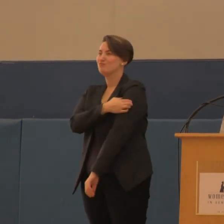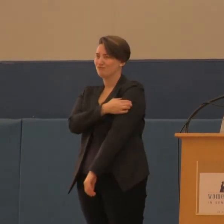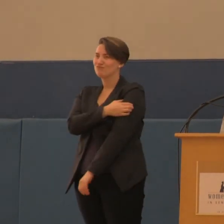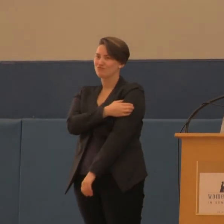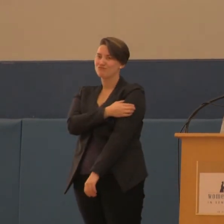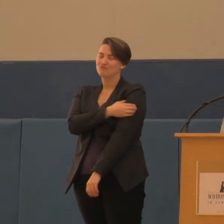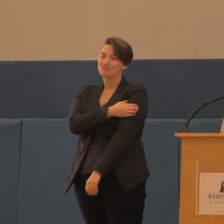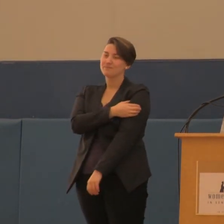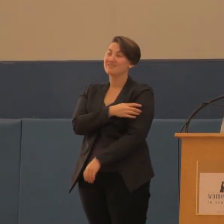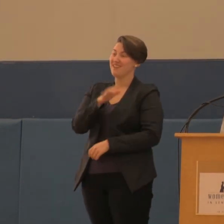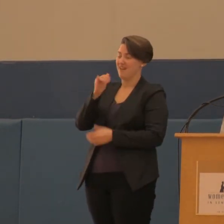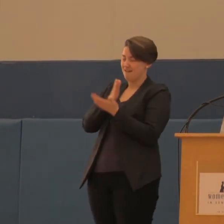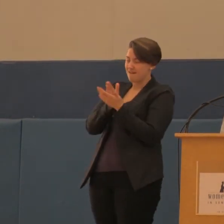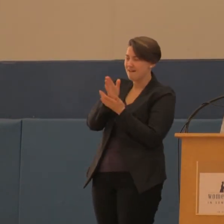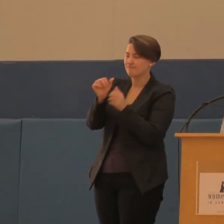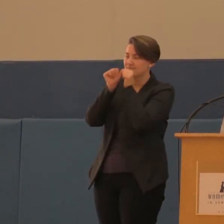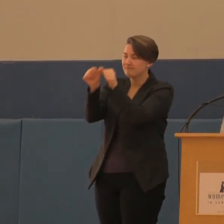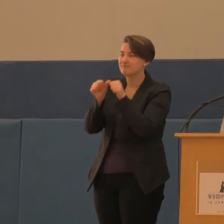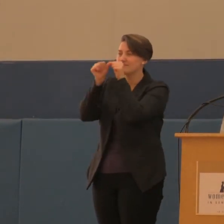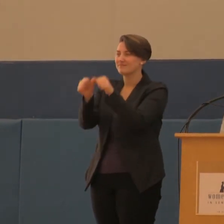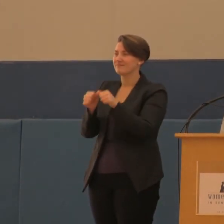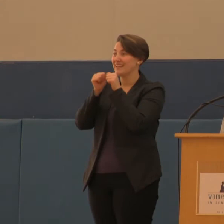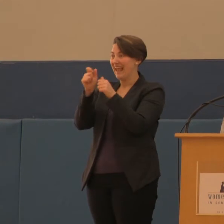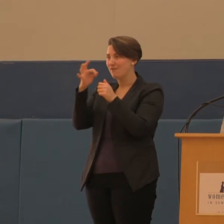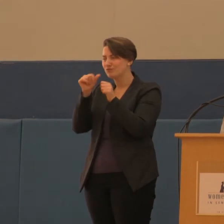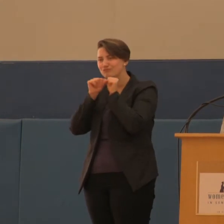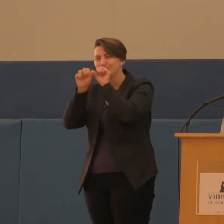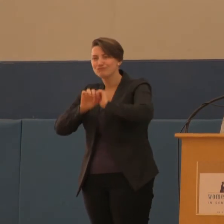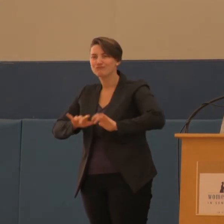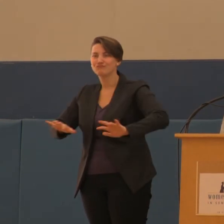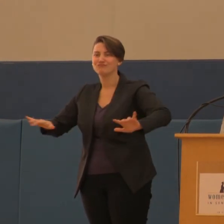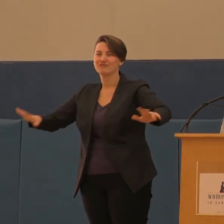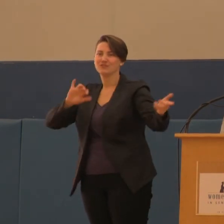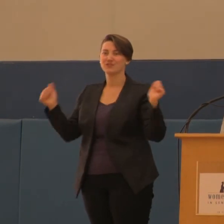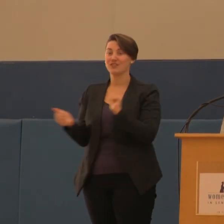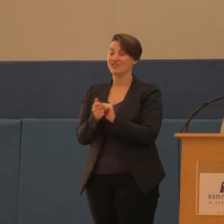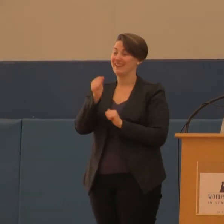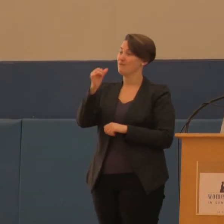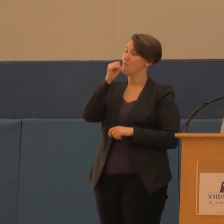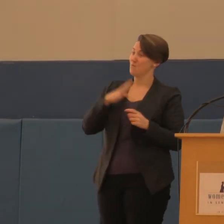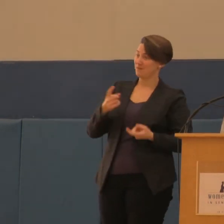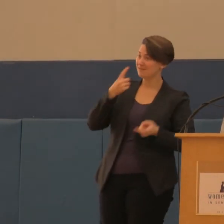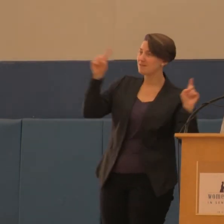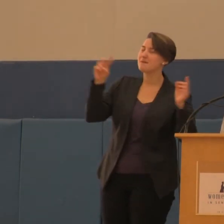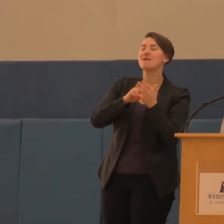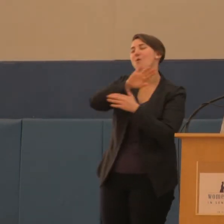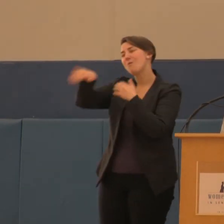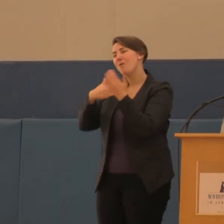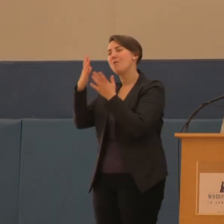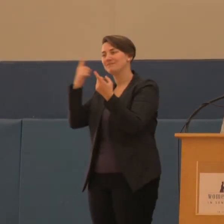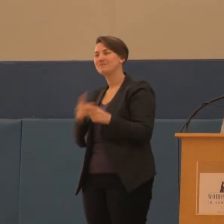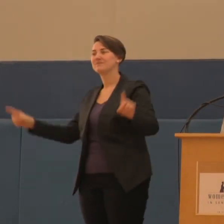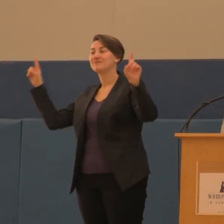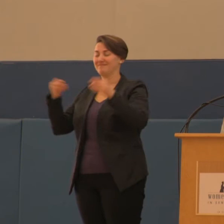We must continue on this path to make true and lasting change. When women thrive, we all thrive. Free